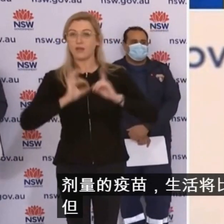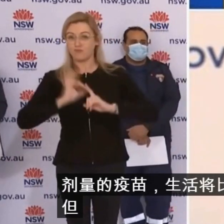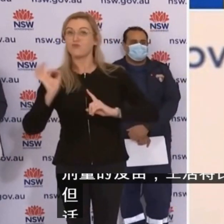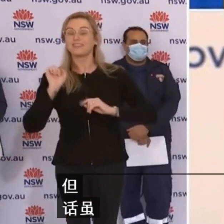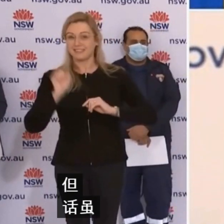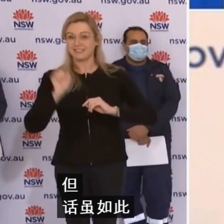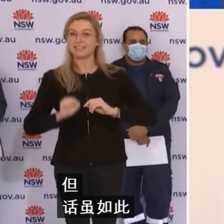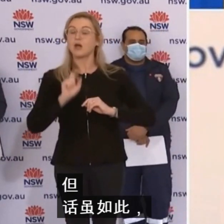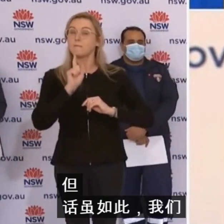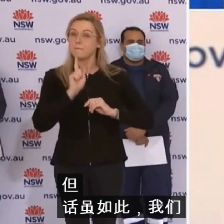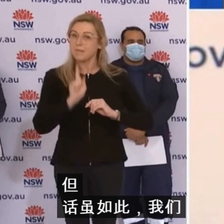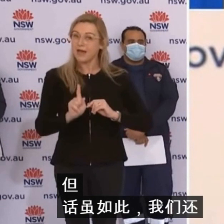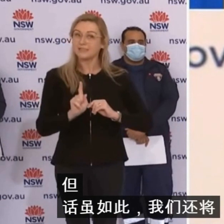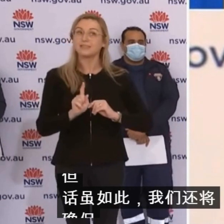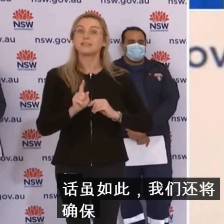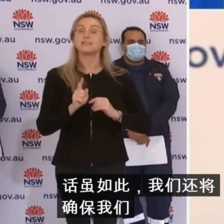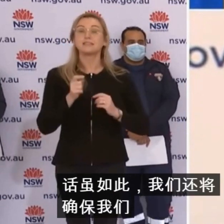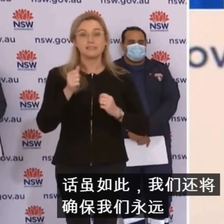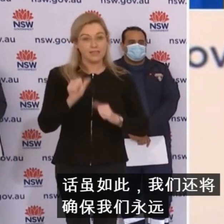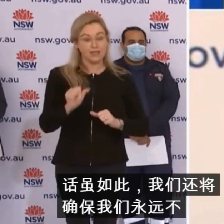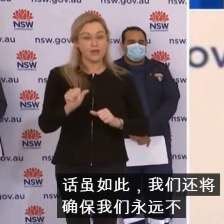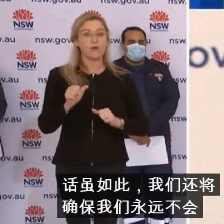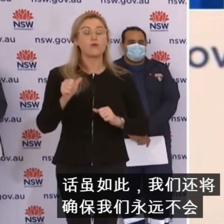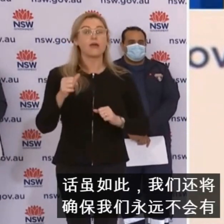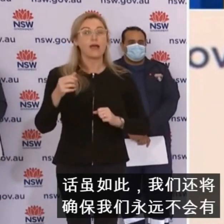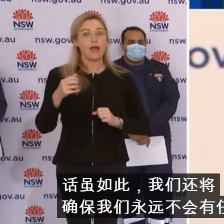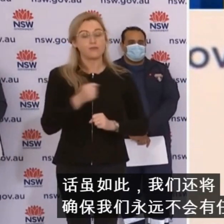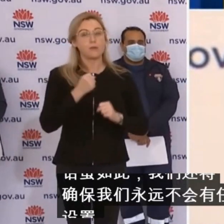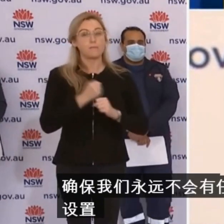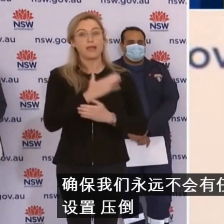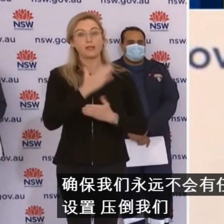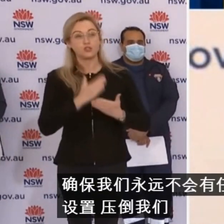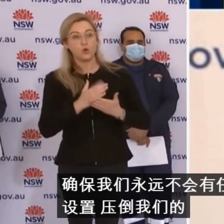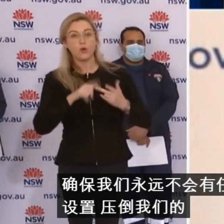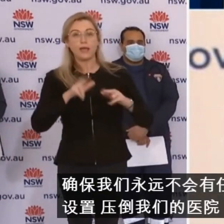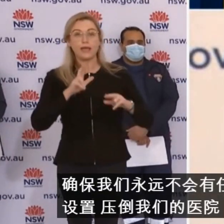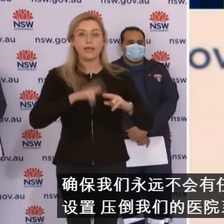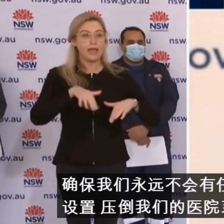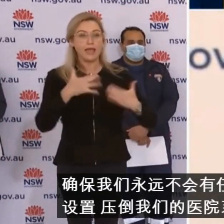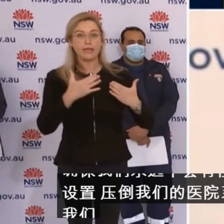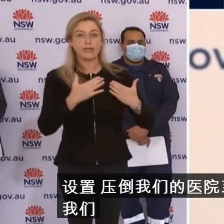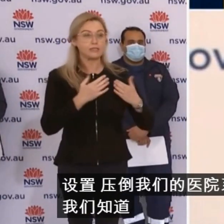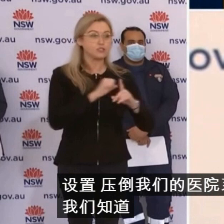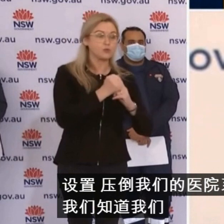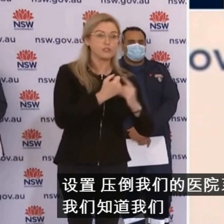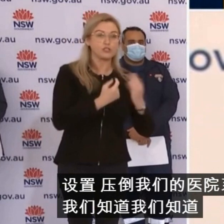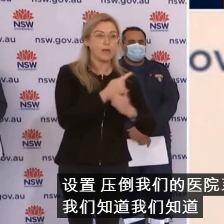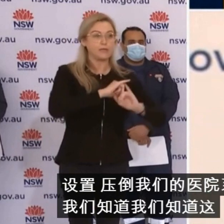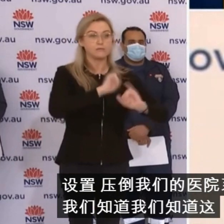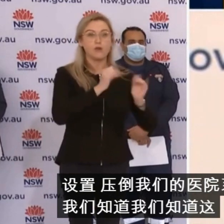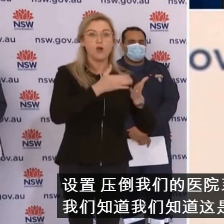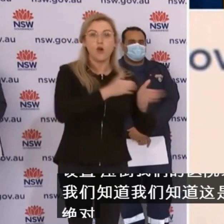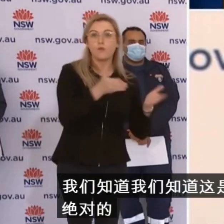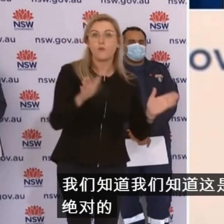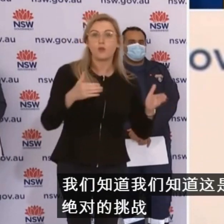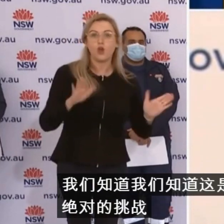vaccinated. But having said that, we'll also make sure that we never ever have any settings which overwhelm our hospital system. And we know that that